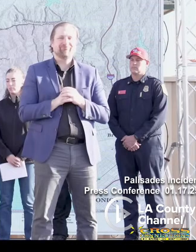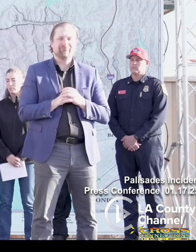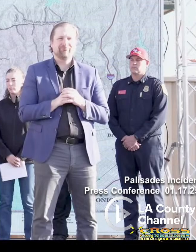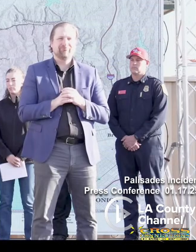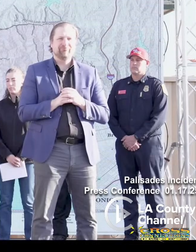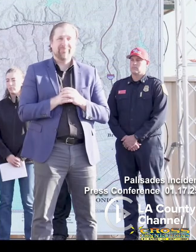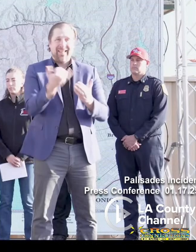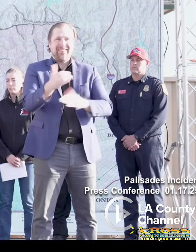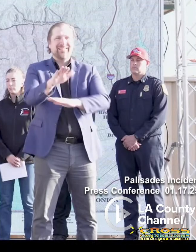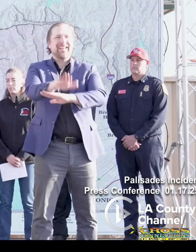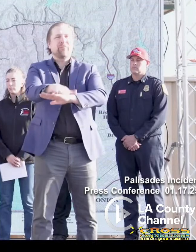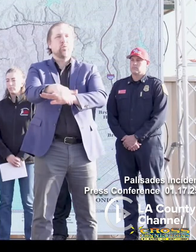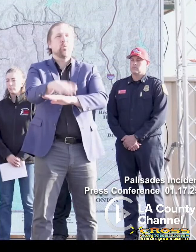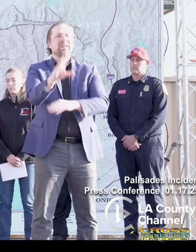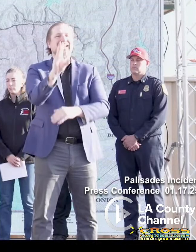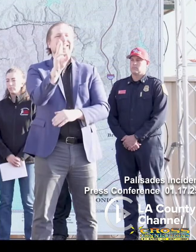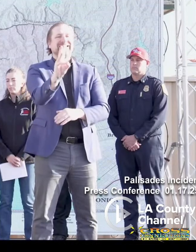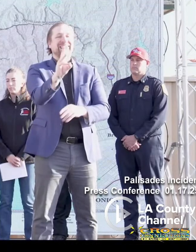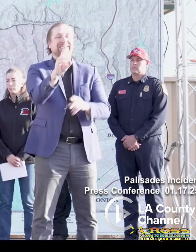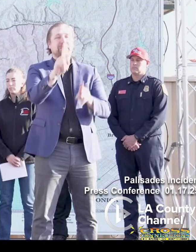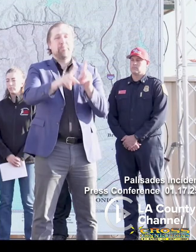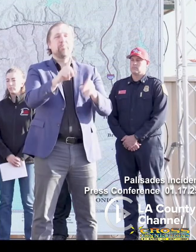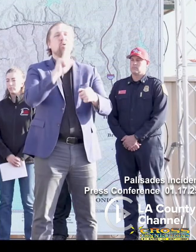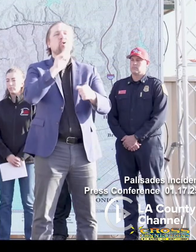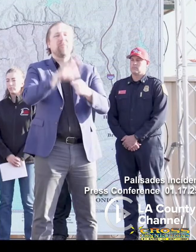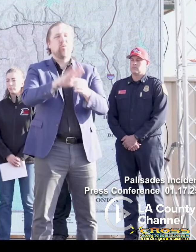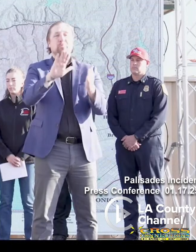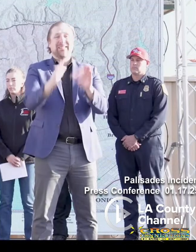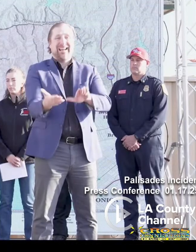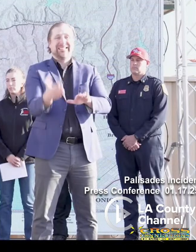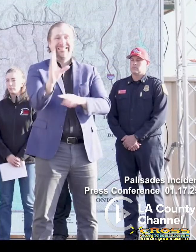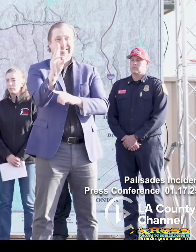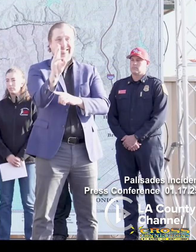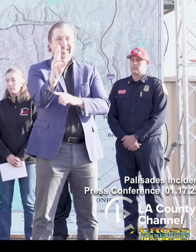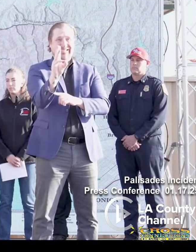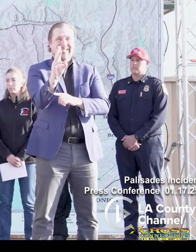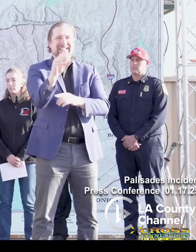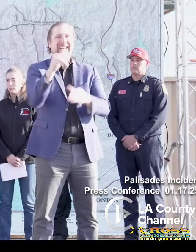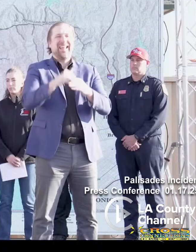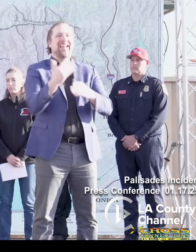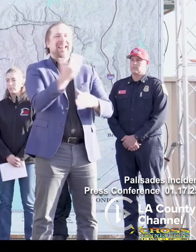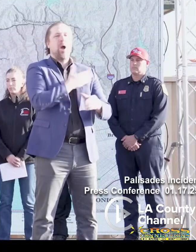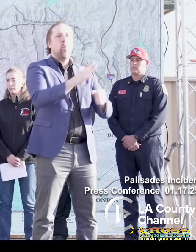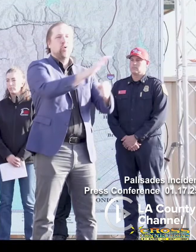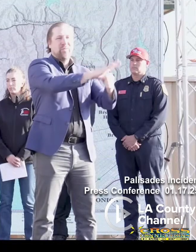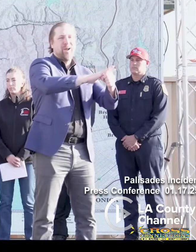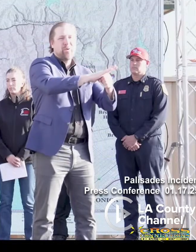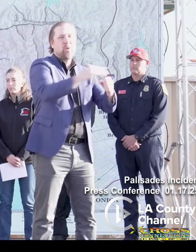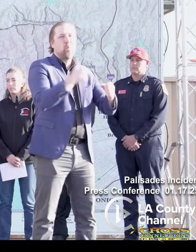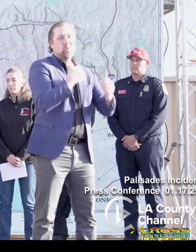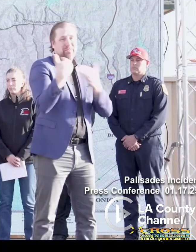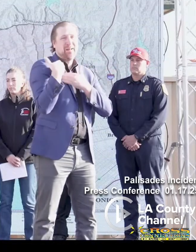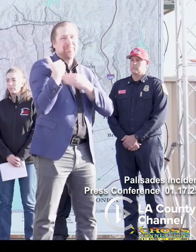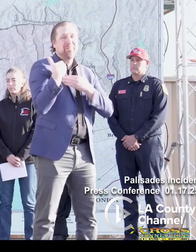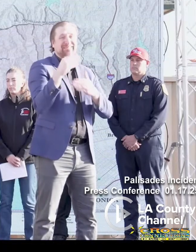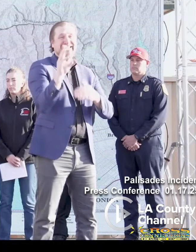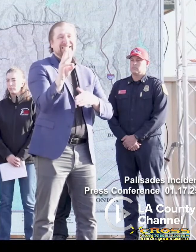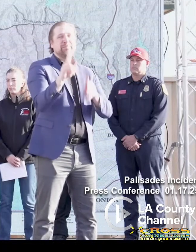afternoon, we have 6 confirmed fatalities within the LASD jurisdiction due to the